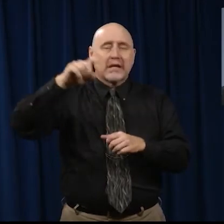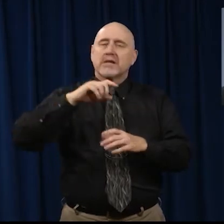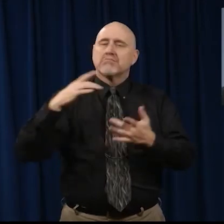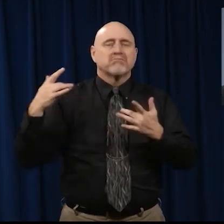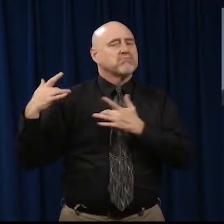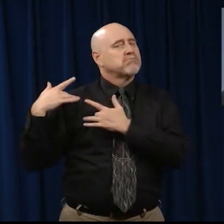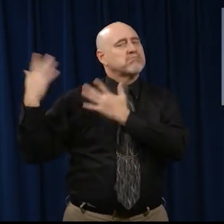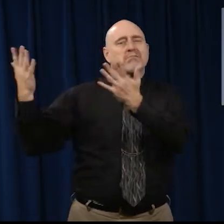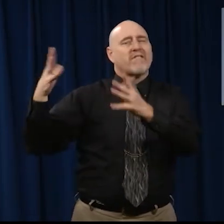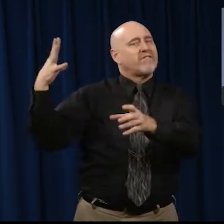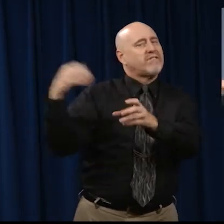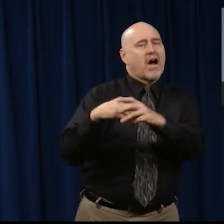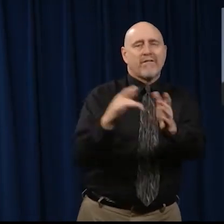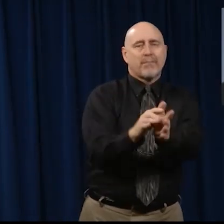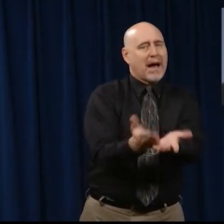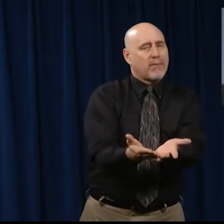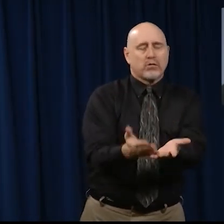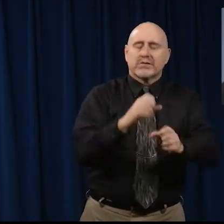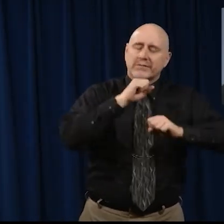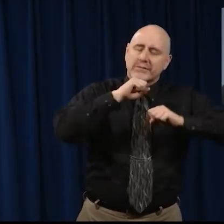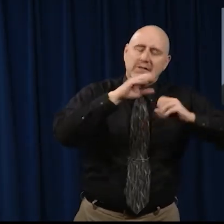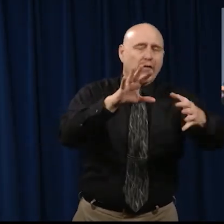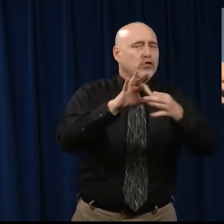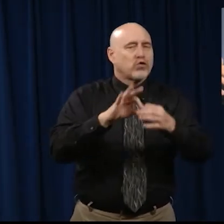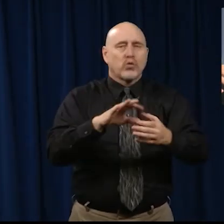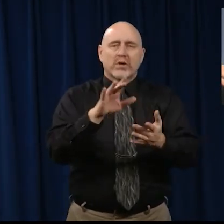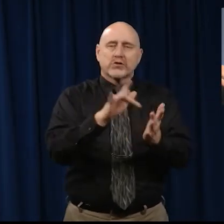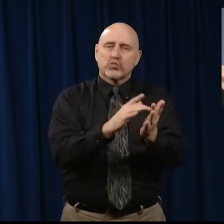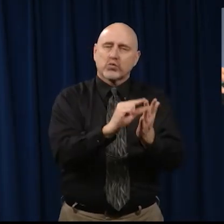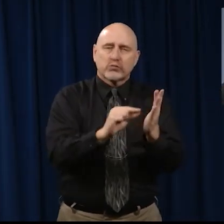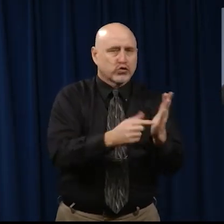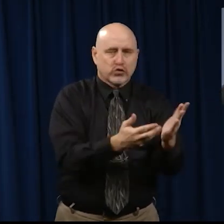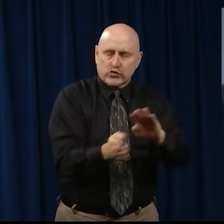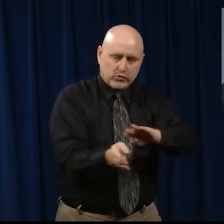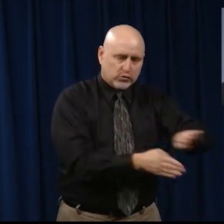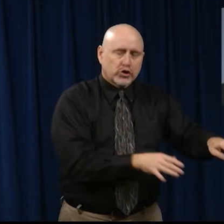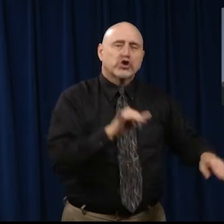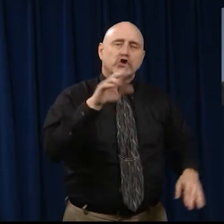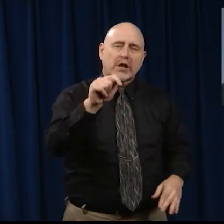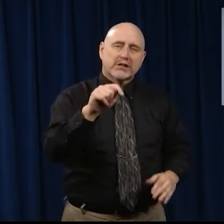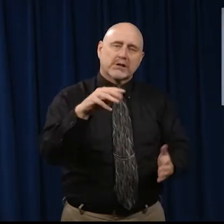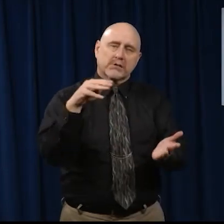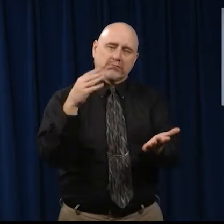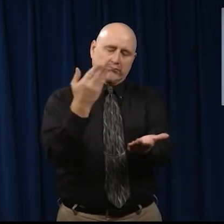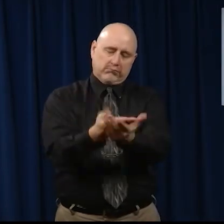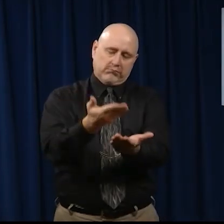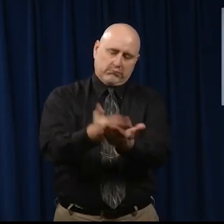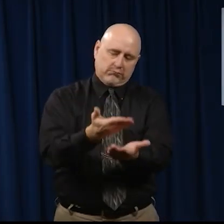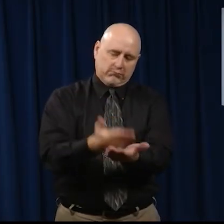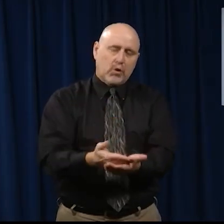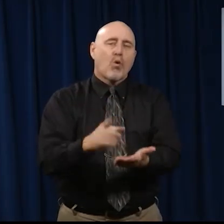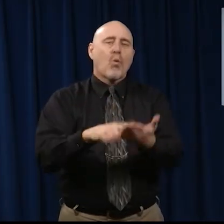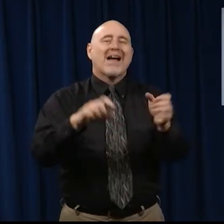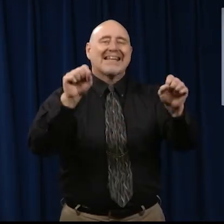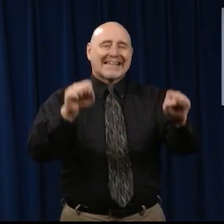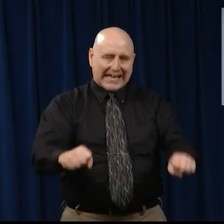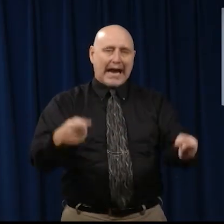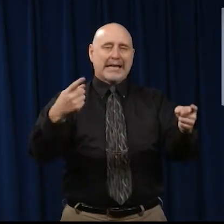Control. This has nothing to do with the Bible, nothing to do with anything scriptural. All this is a documentation of what can